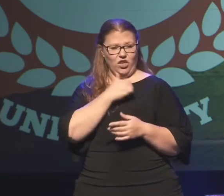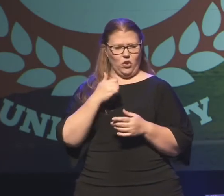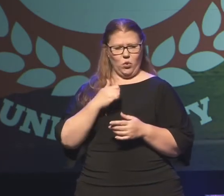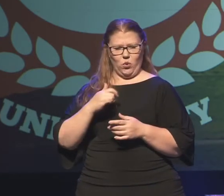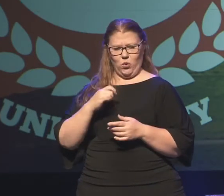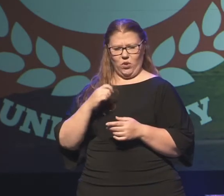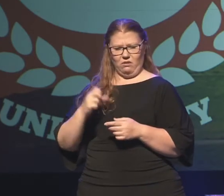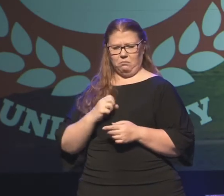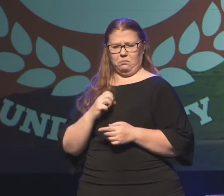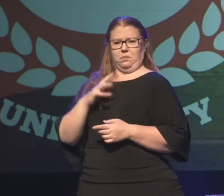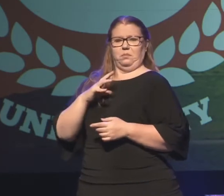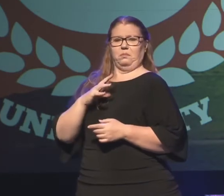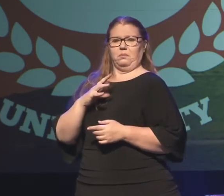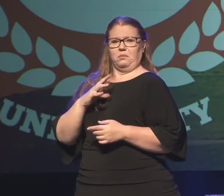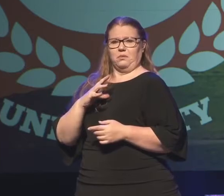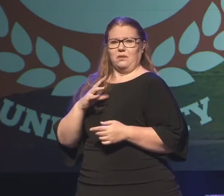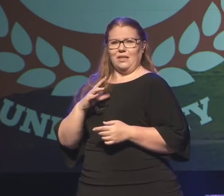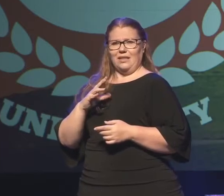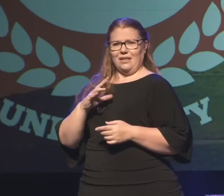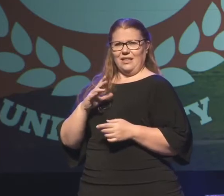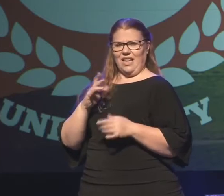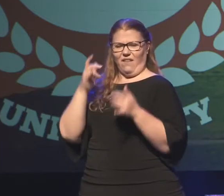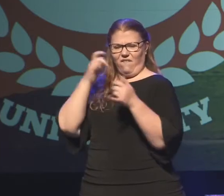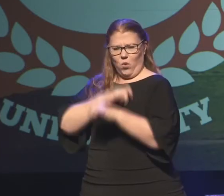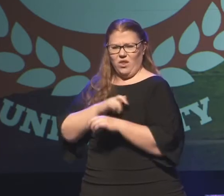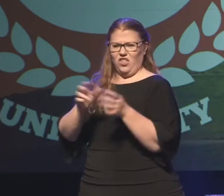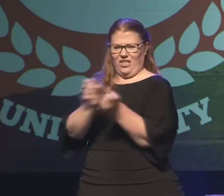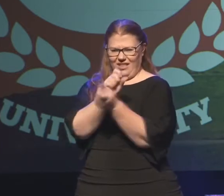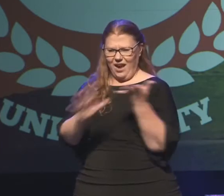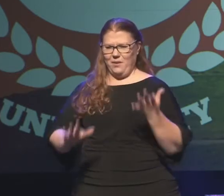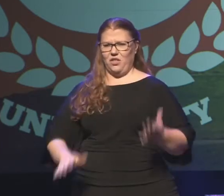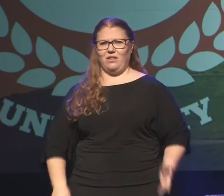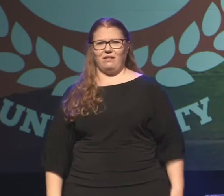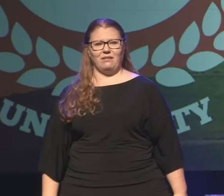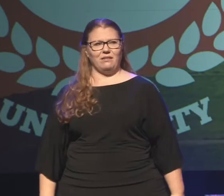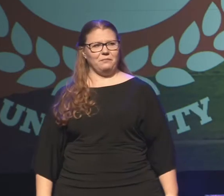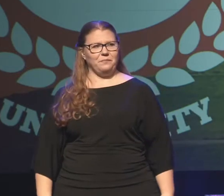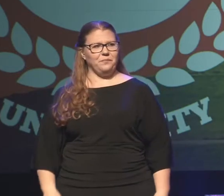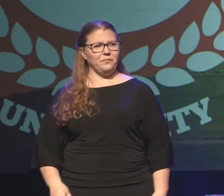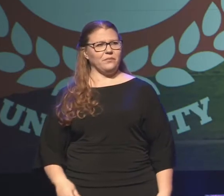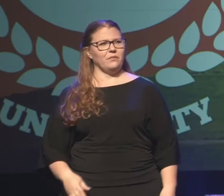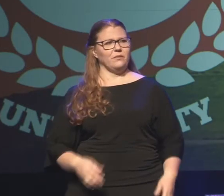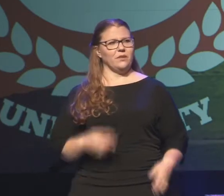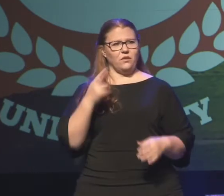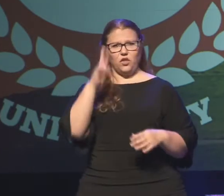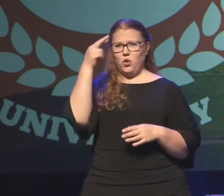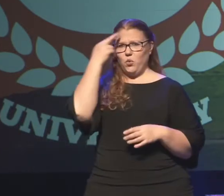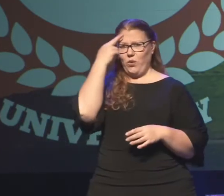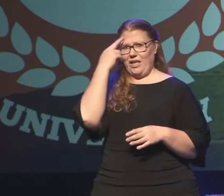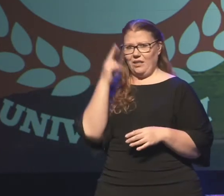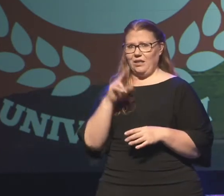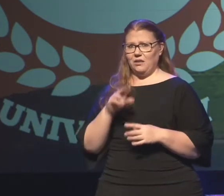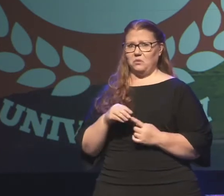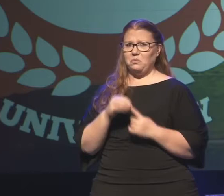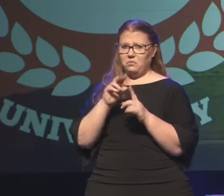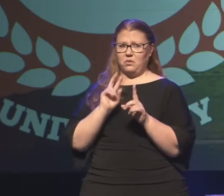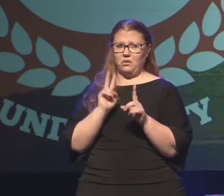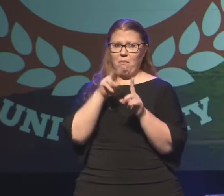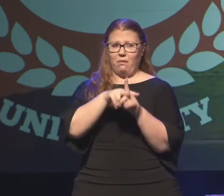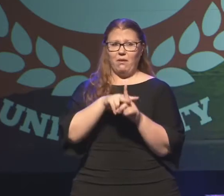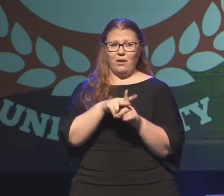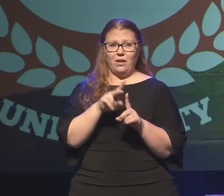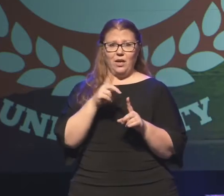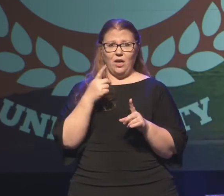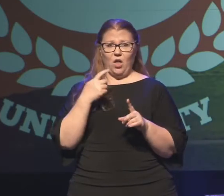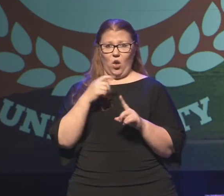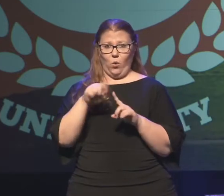superiority is so foolish and so damaging. And the 2 reasons are especially applicable when we drift towards the ego end